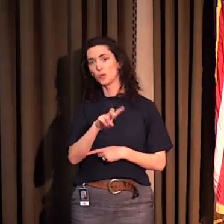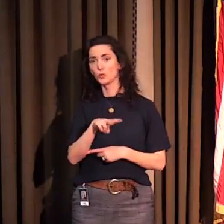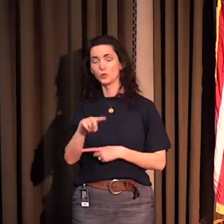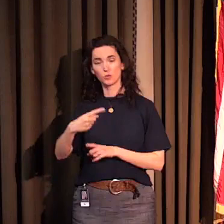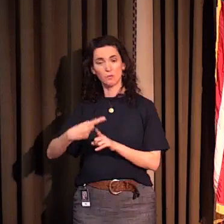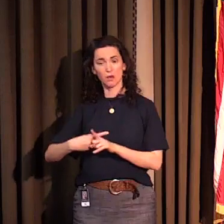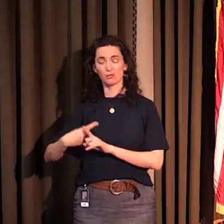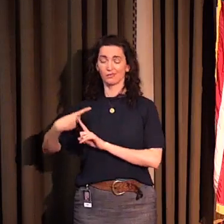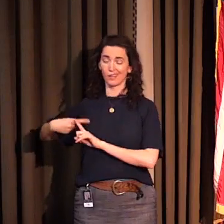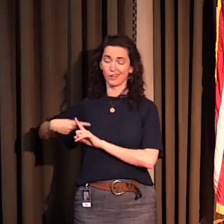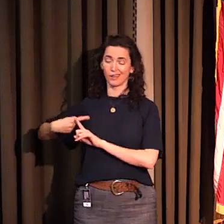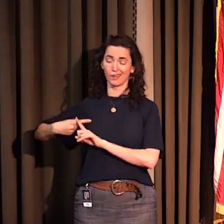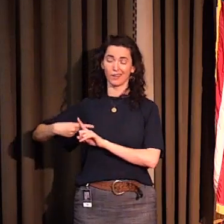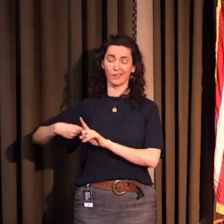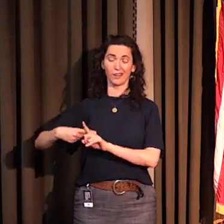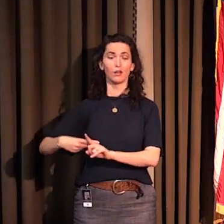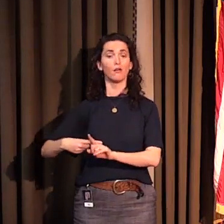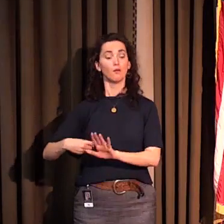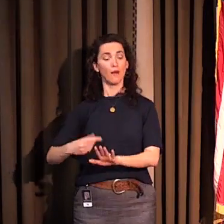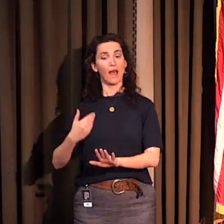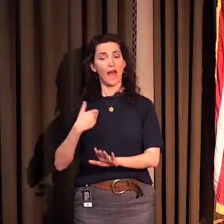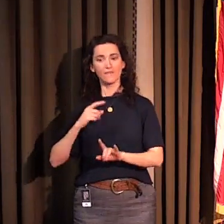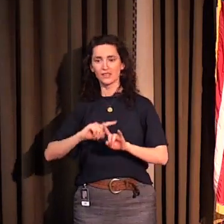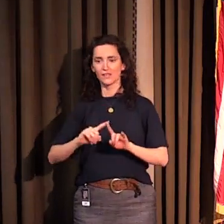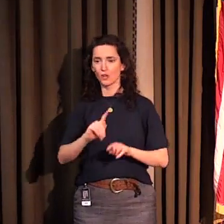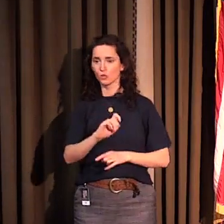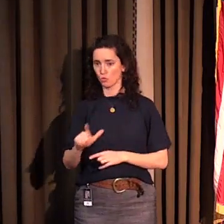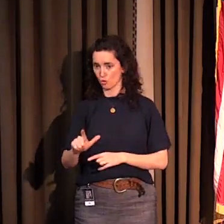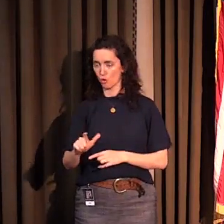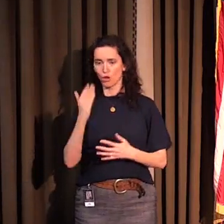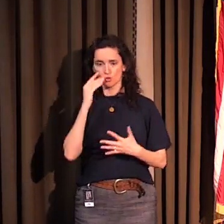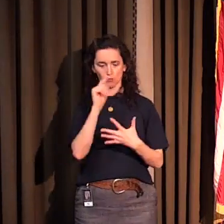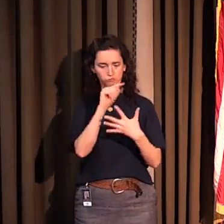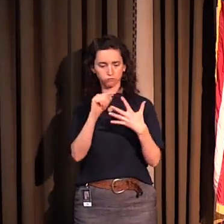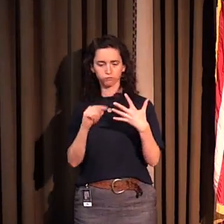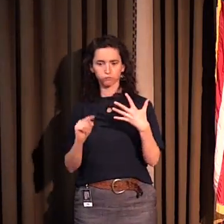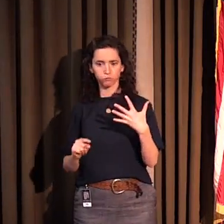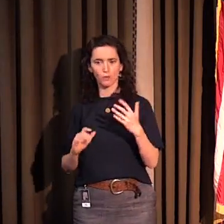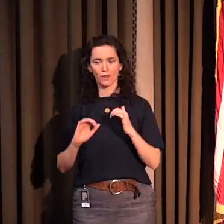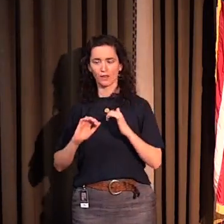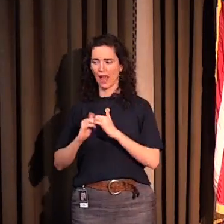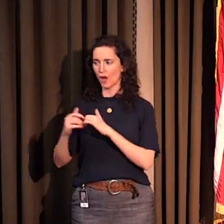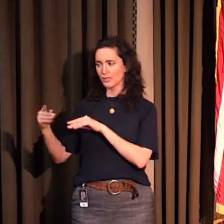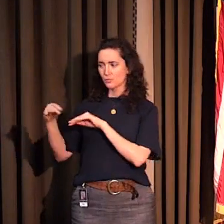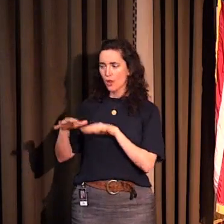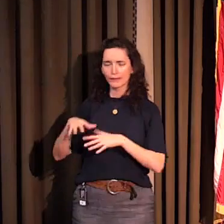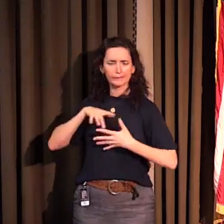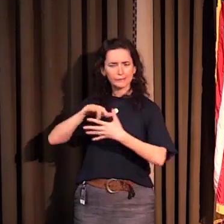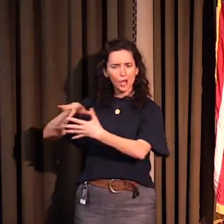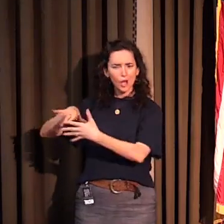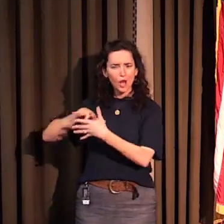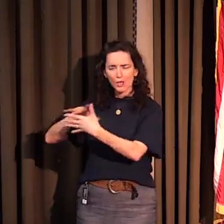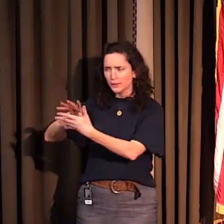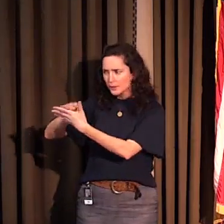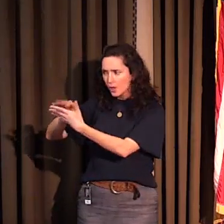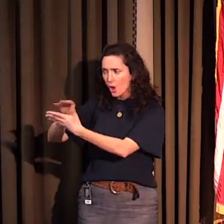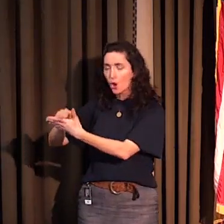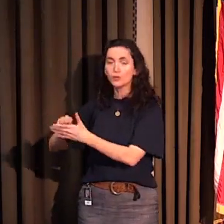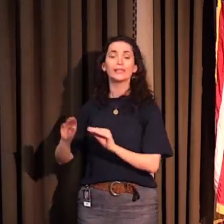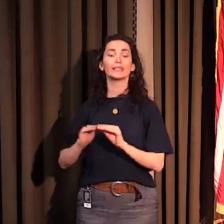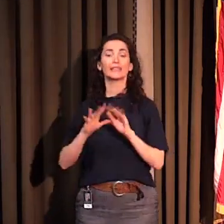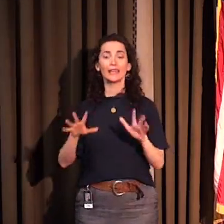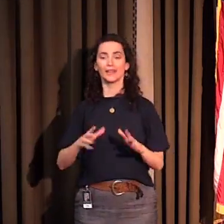pandemic, we have more tools at our disposal and more knowledge about how this virus spreads. It clearly is airborne. And